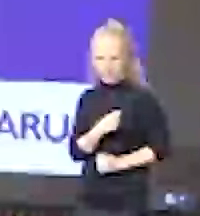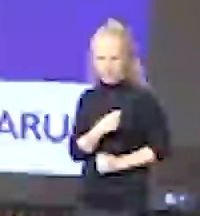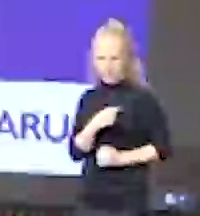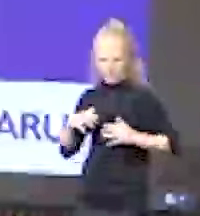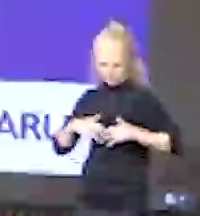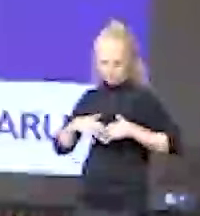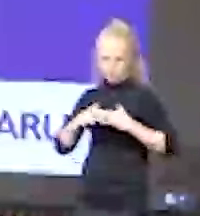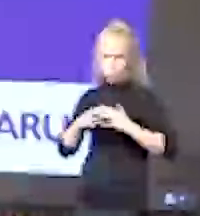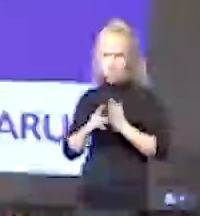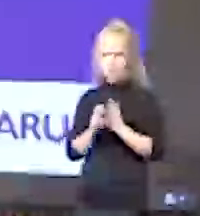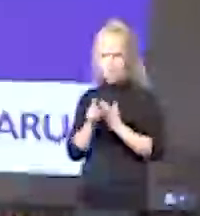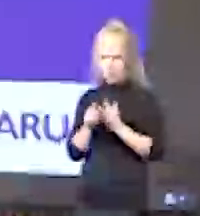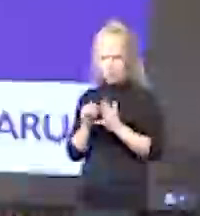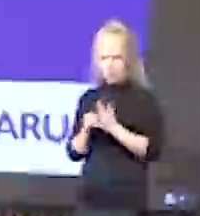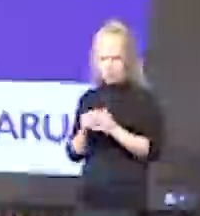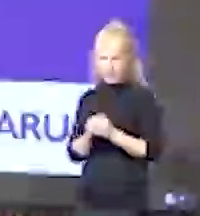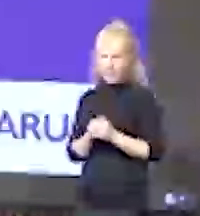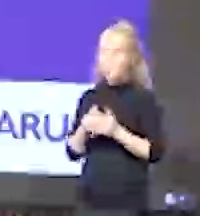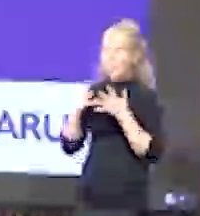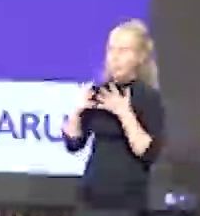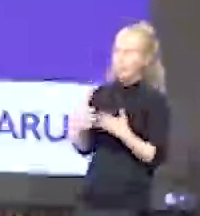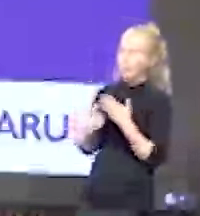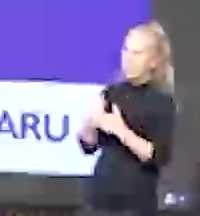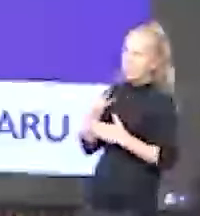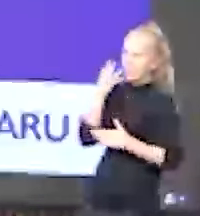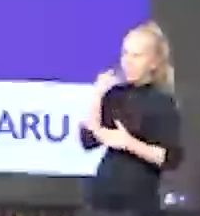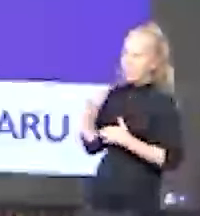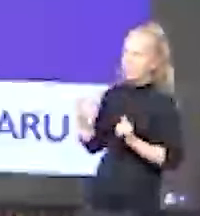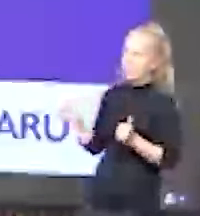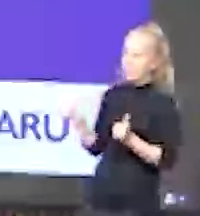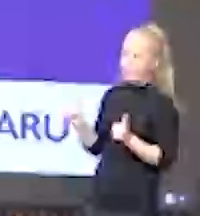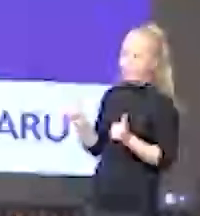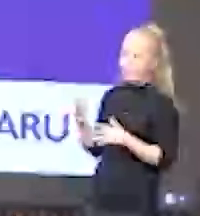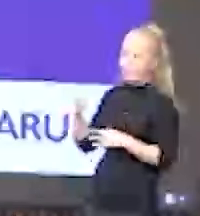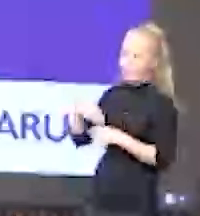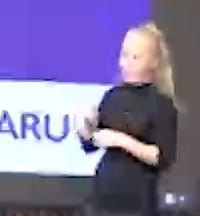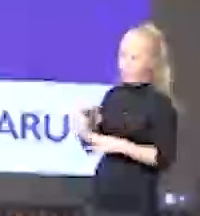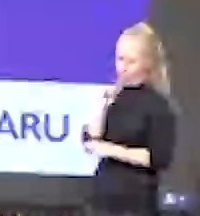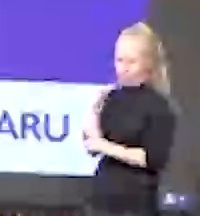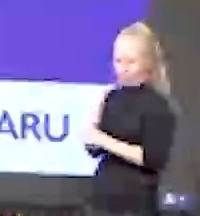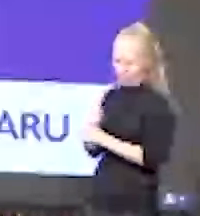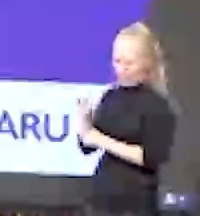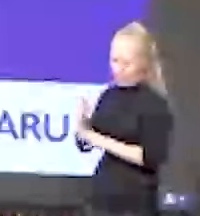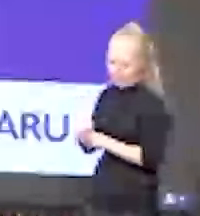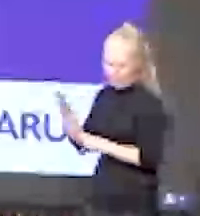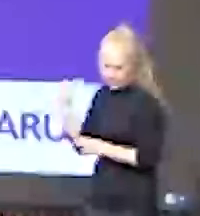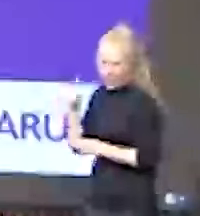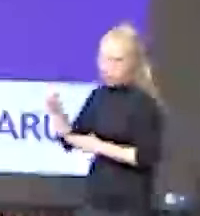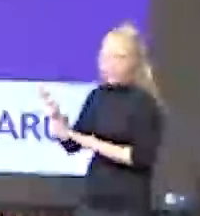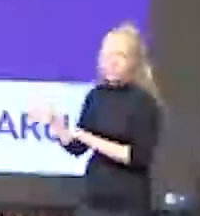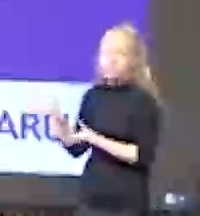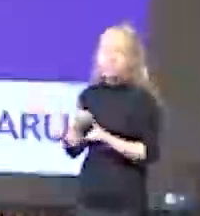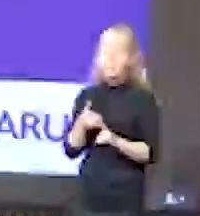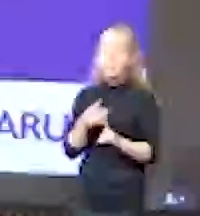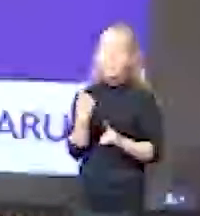last 10 years or so since I left federal politics. But one of the great experiences